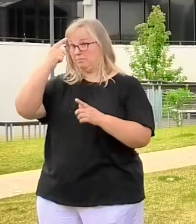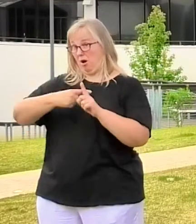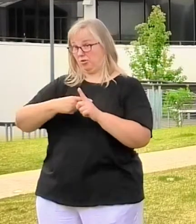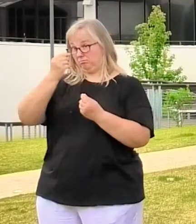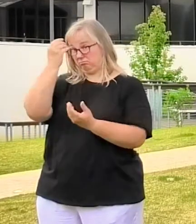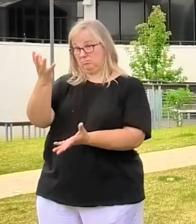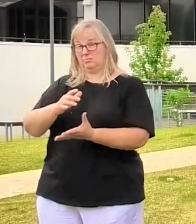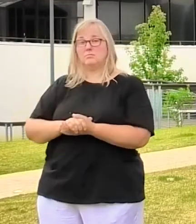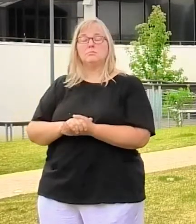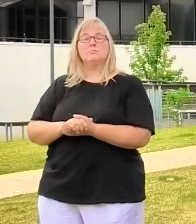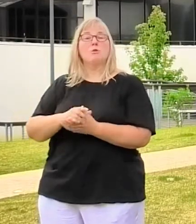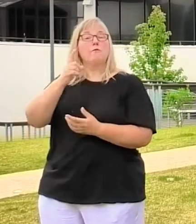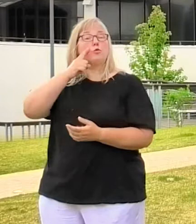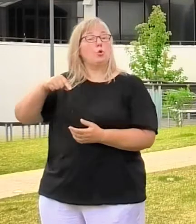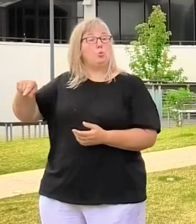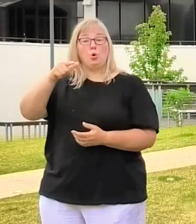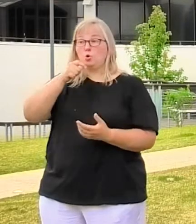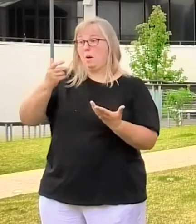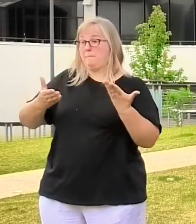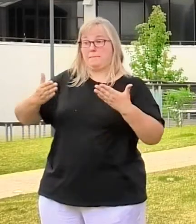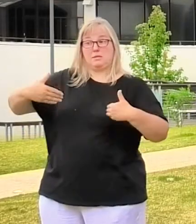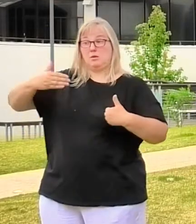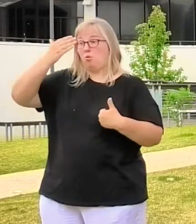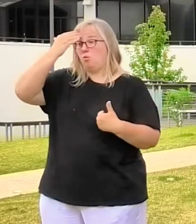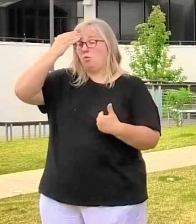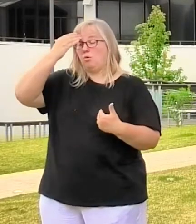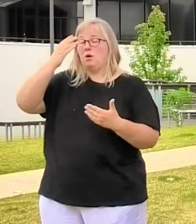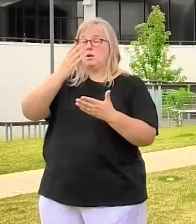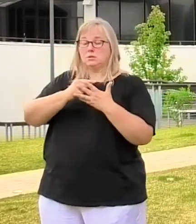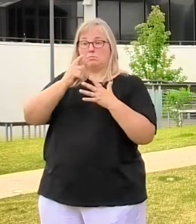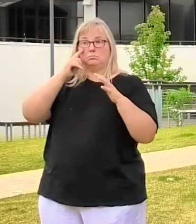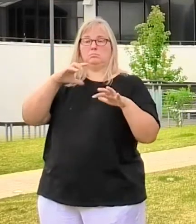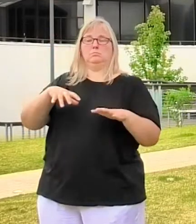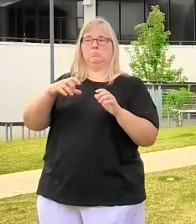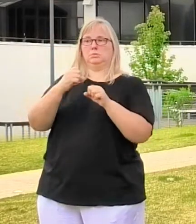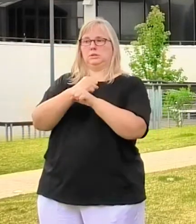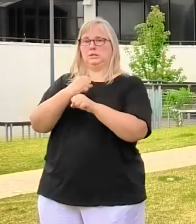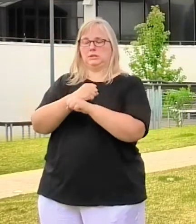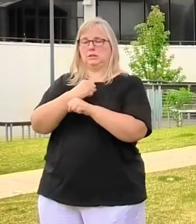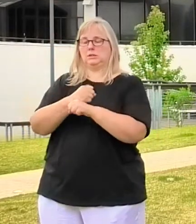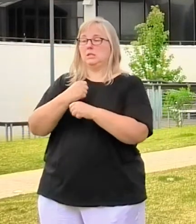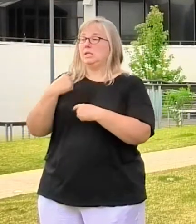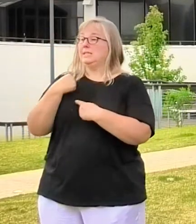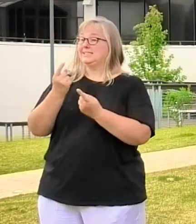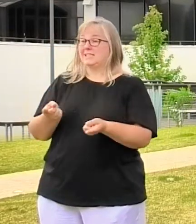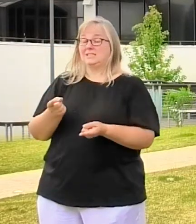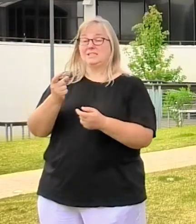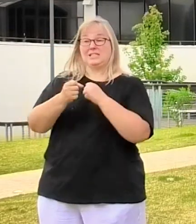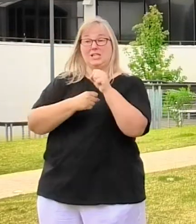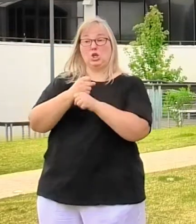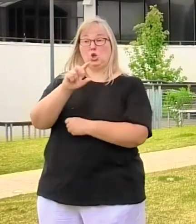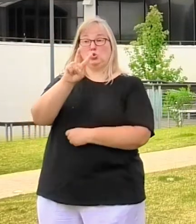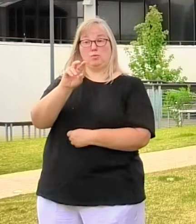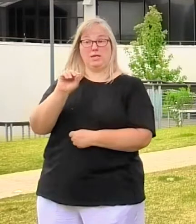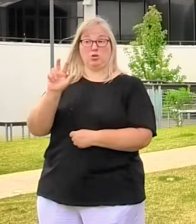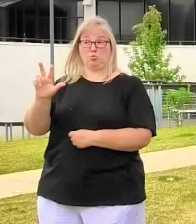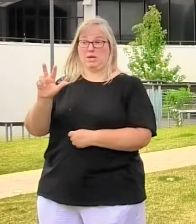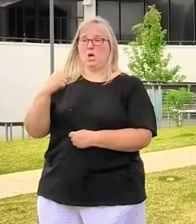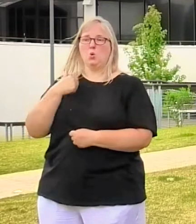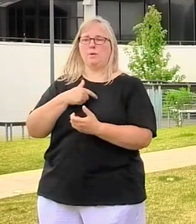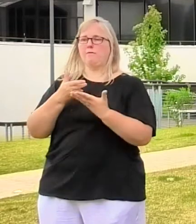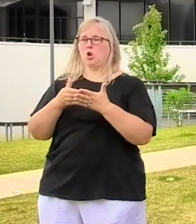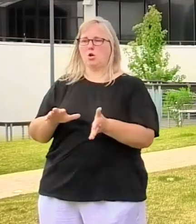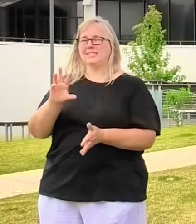For those of you who may not know, some staggering statistics. Since 2003, we've